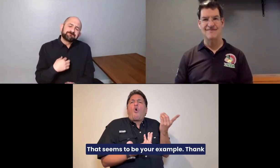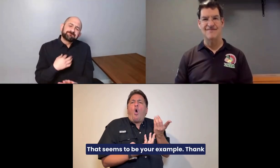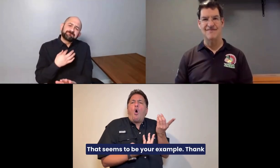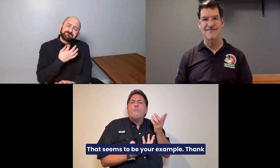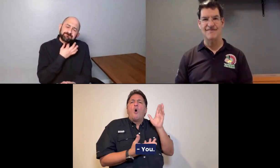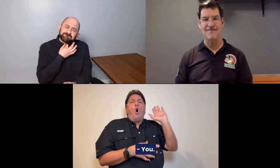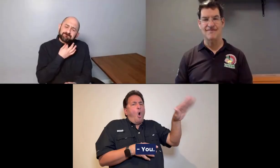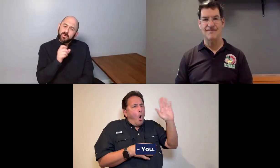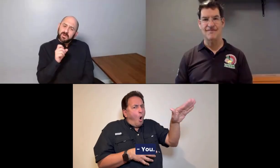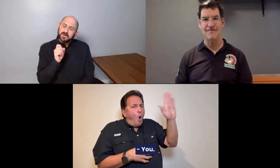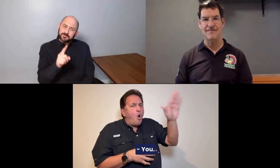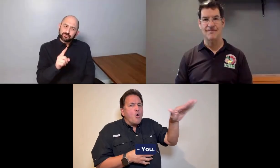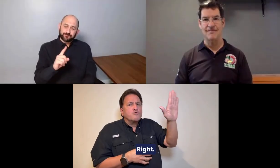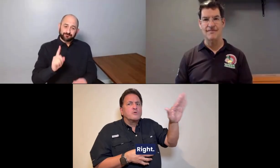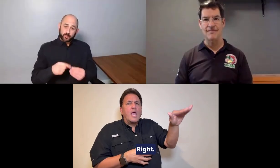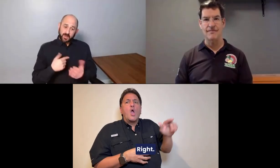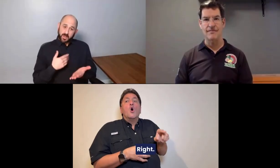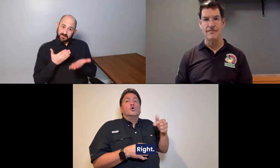example. Thank you. Right.